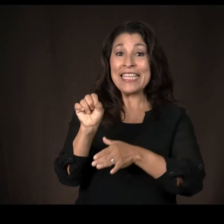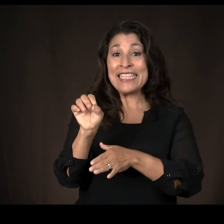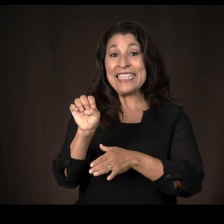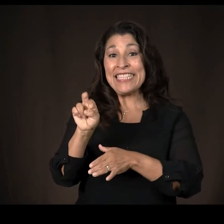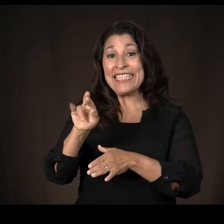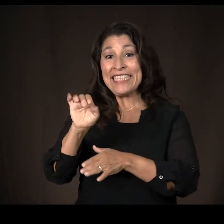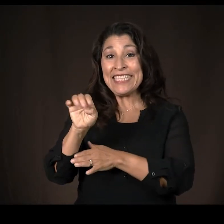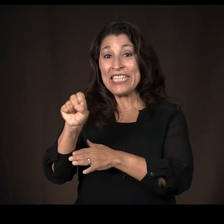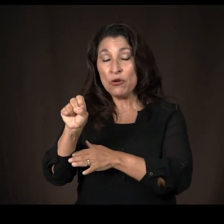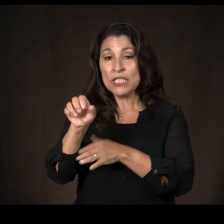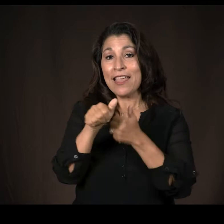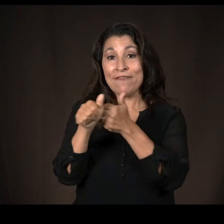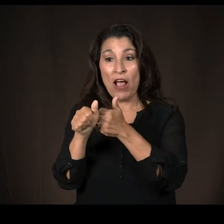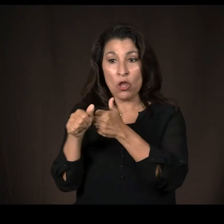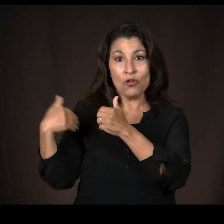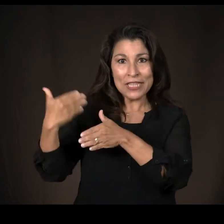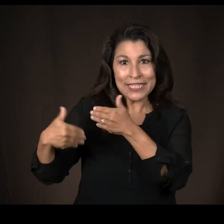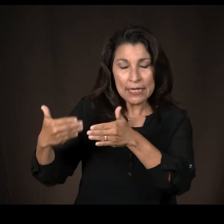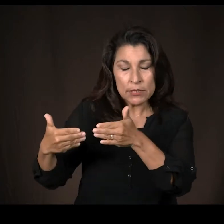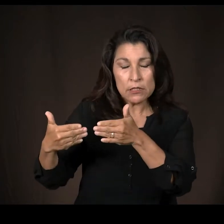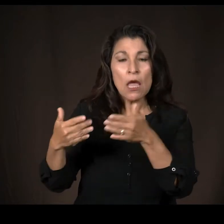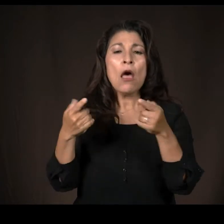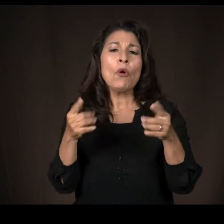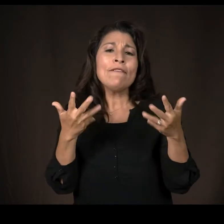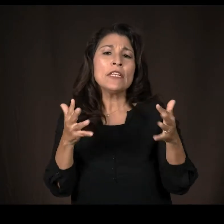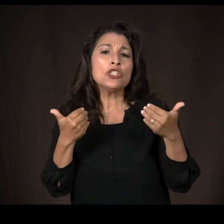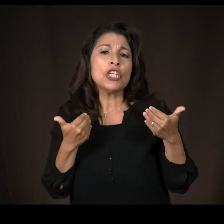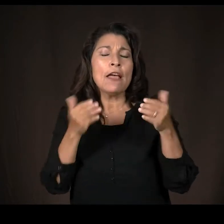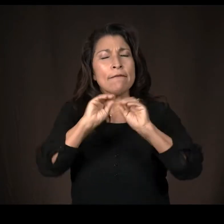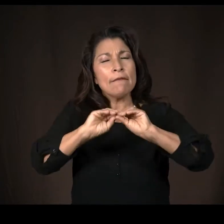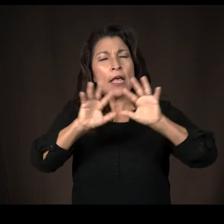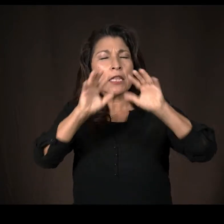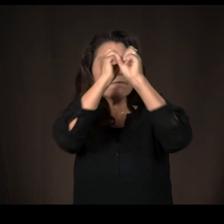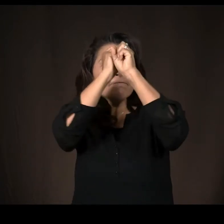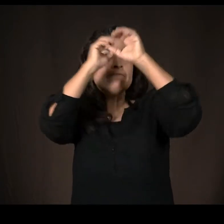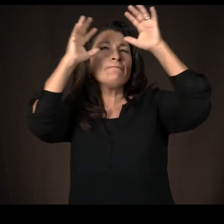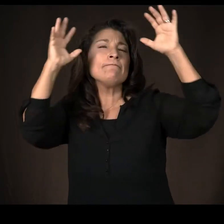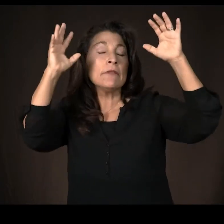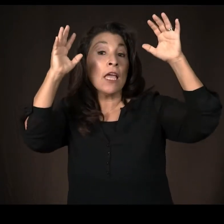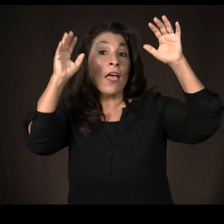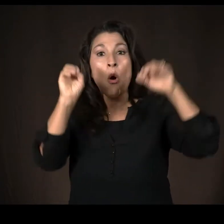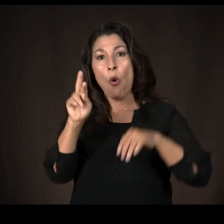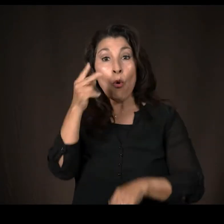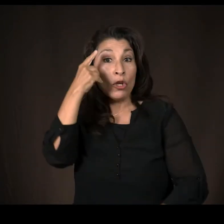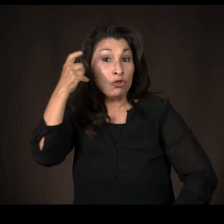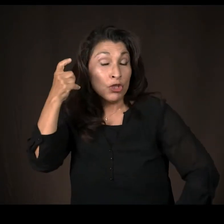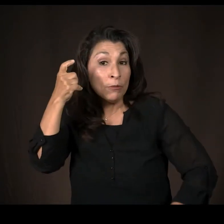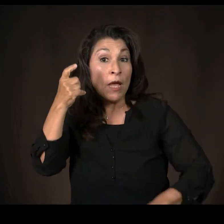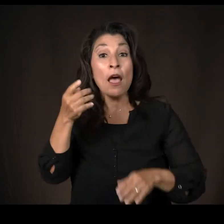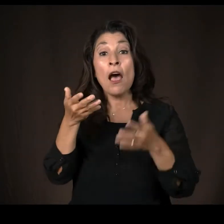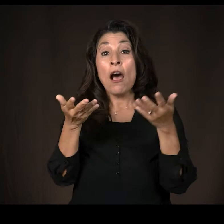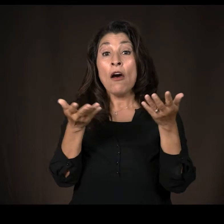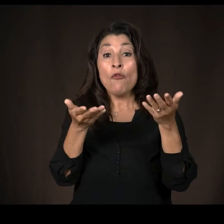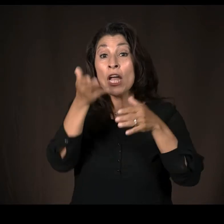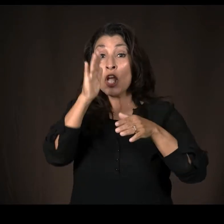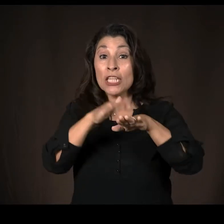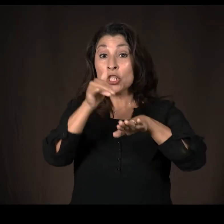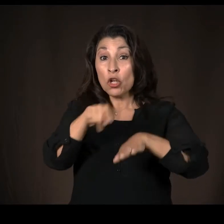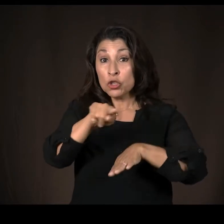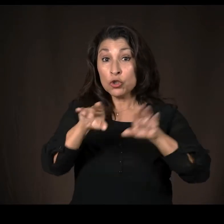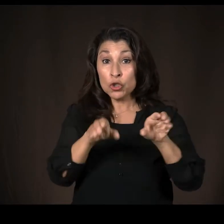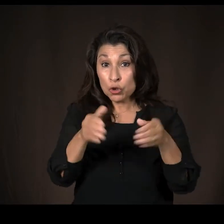steps. Now, after you have a clear vision or a dream of what you feel God has called you to do with your